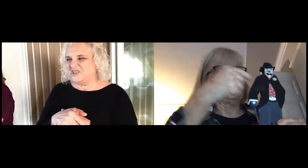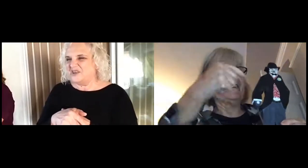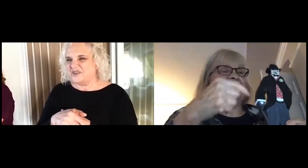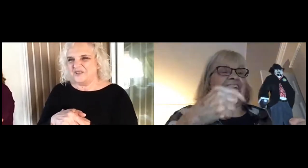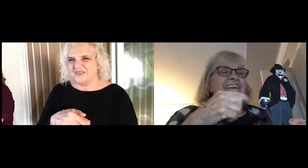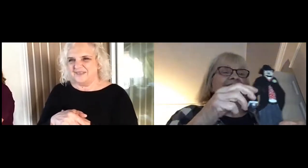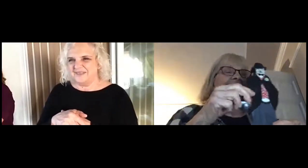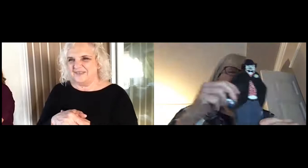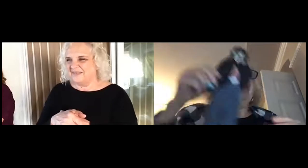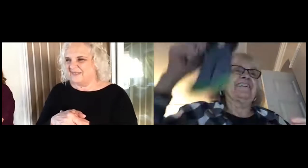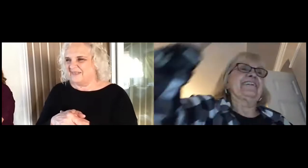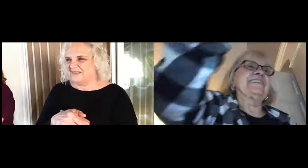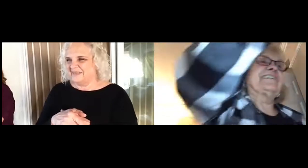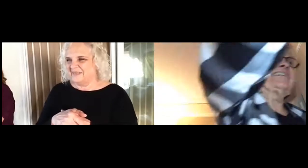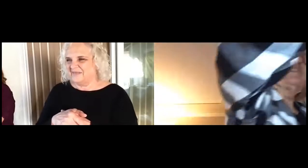I cherish this.